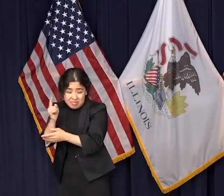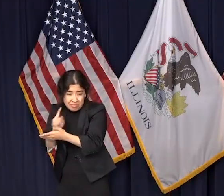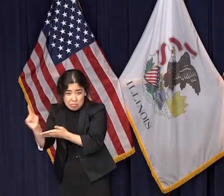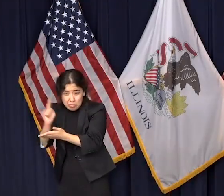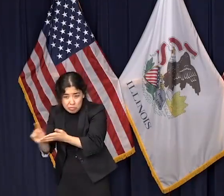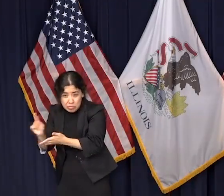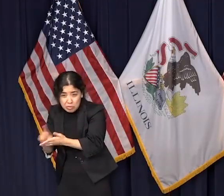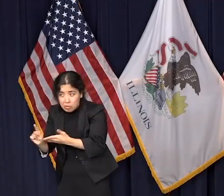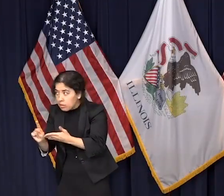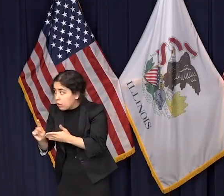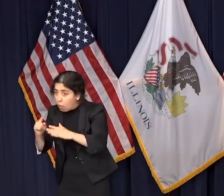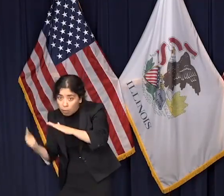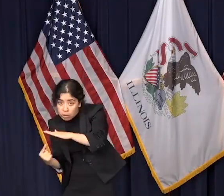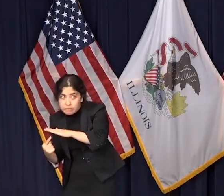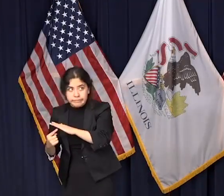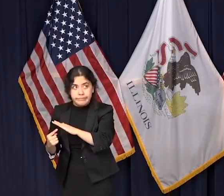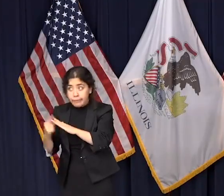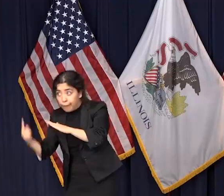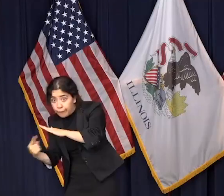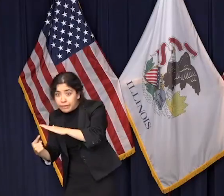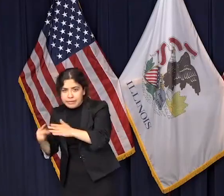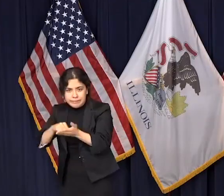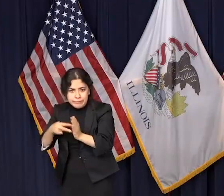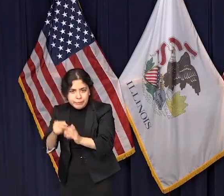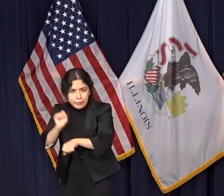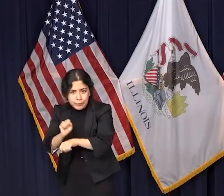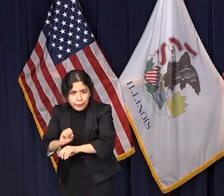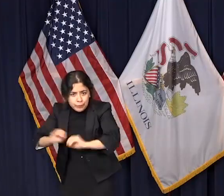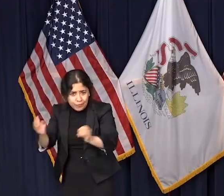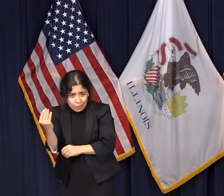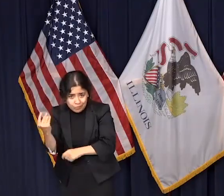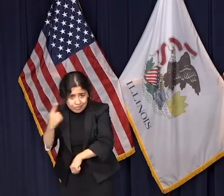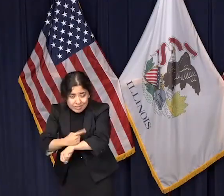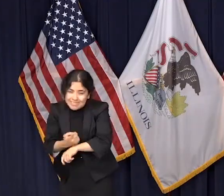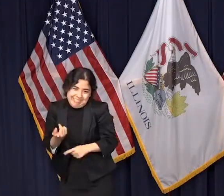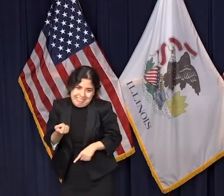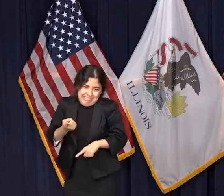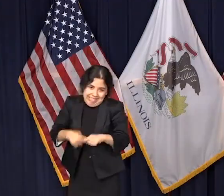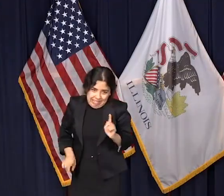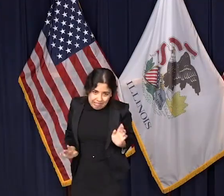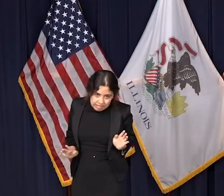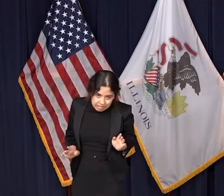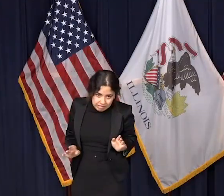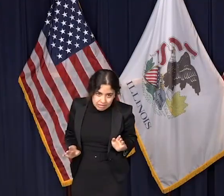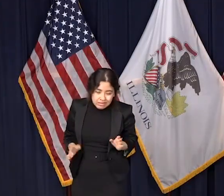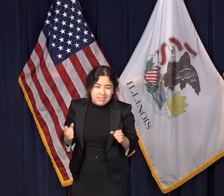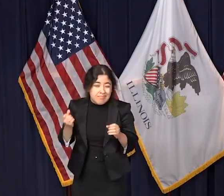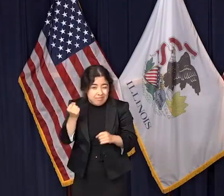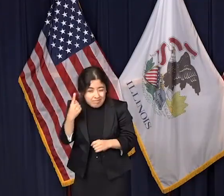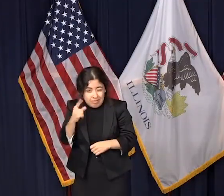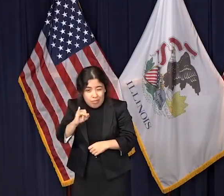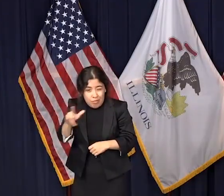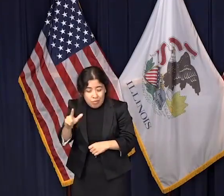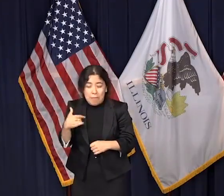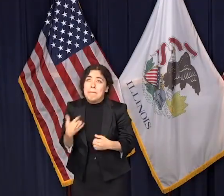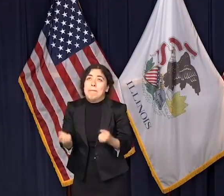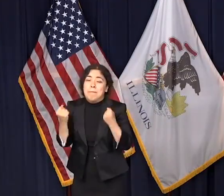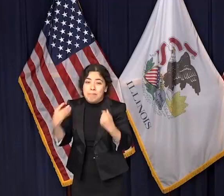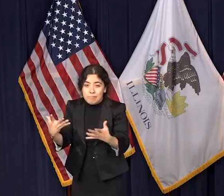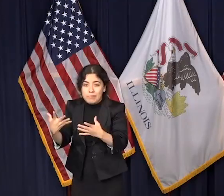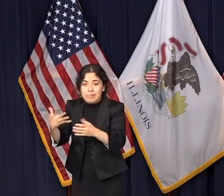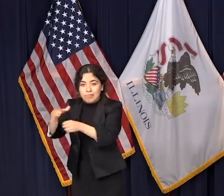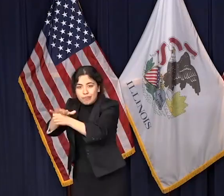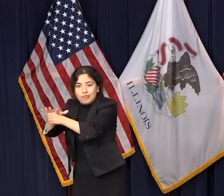not something that we really can do. We have a lot of border counties in Illinois where